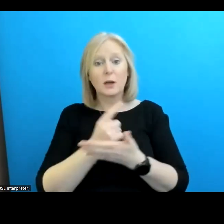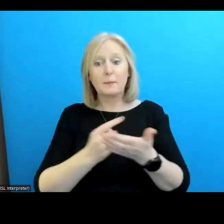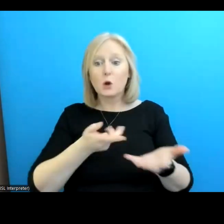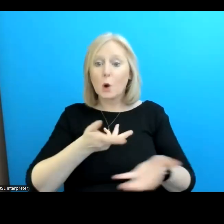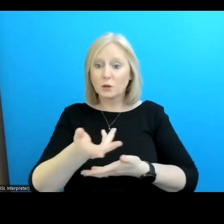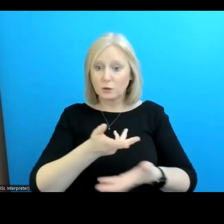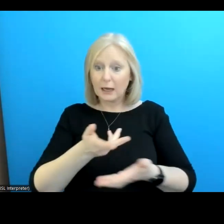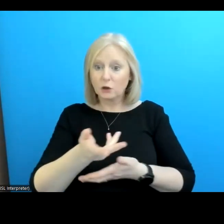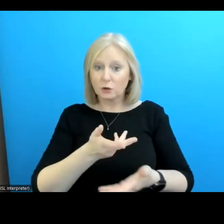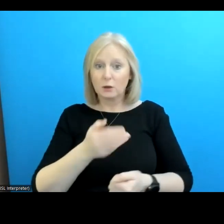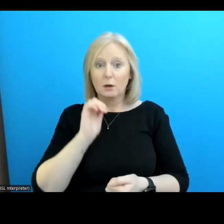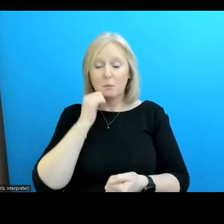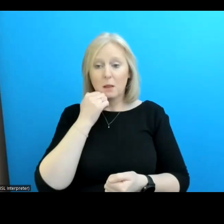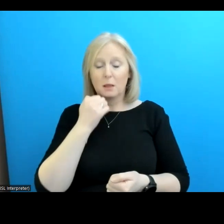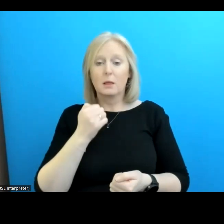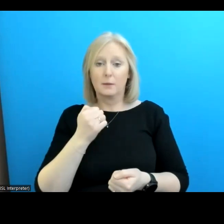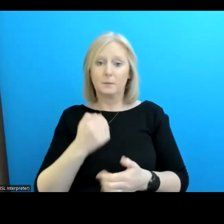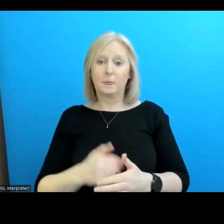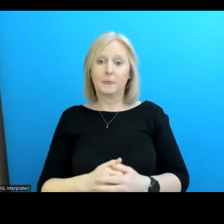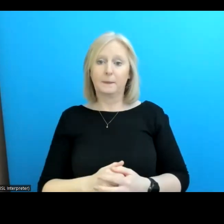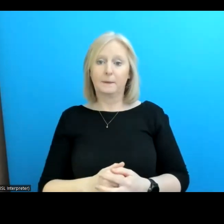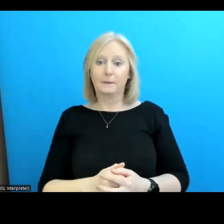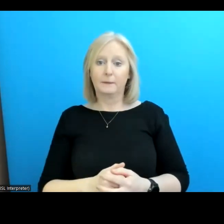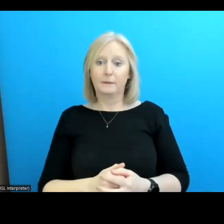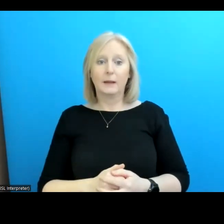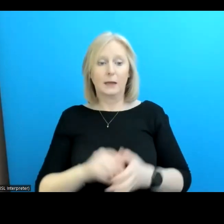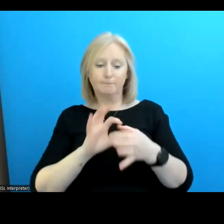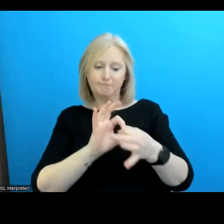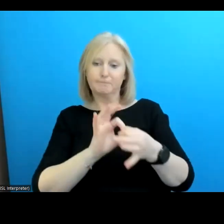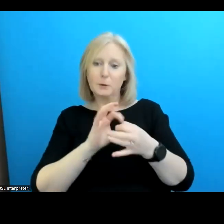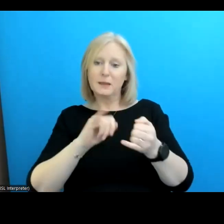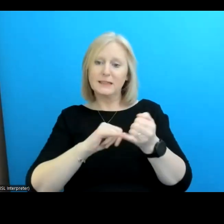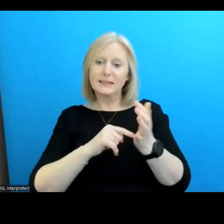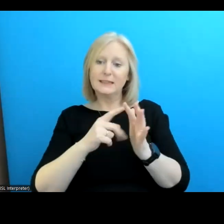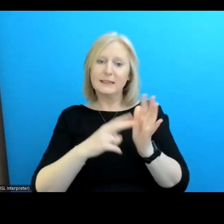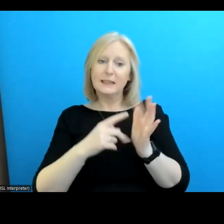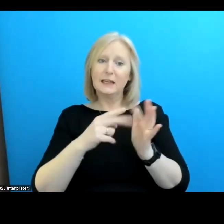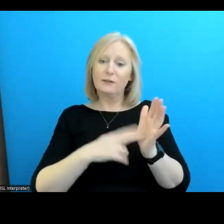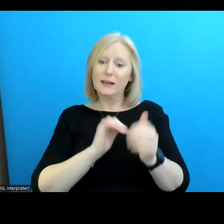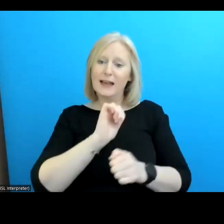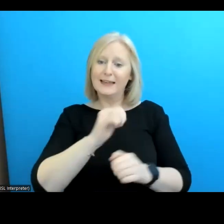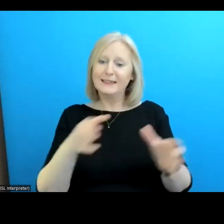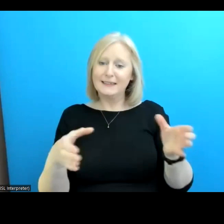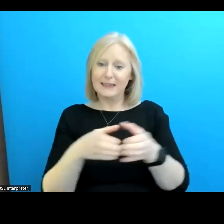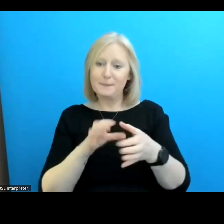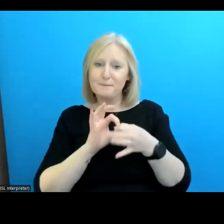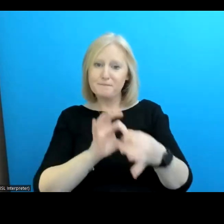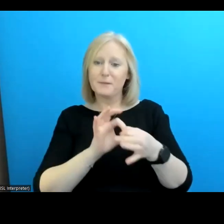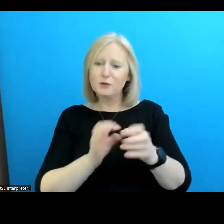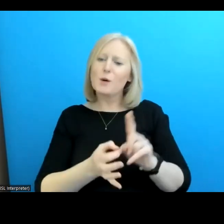and this work that's ongoing, and working alongside Stephen and his team to make things